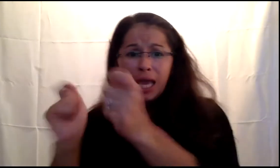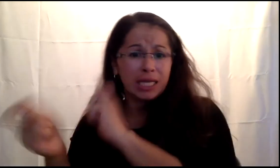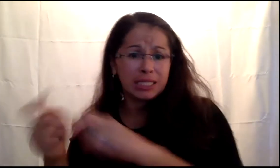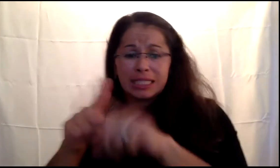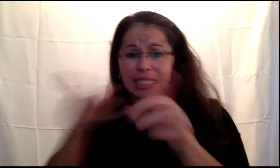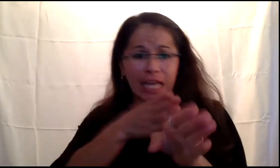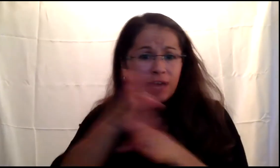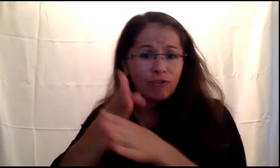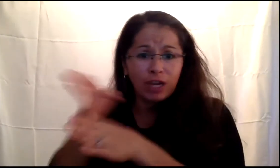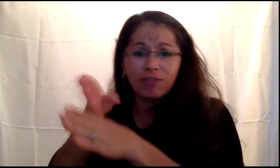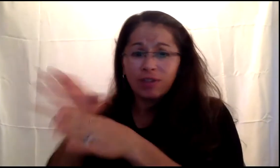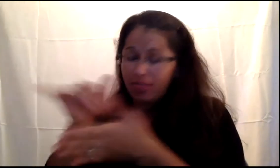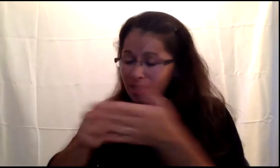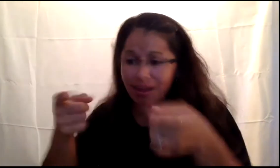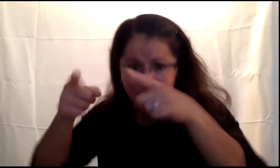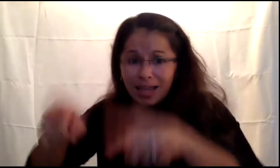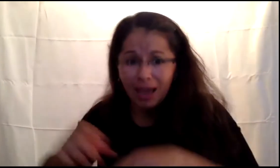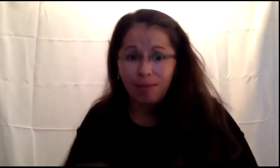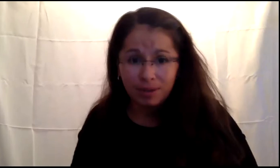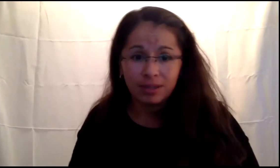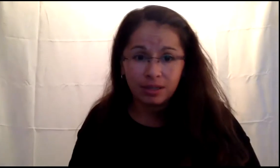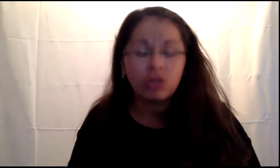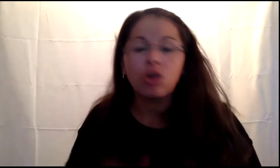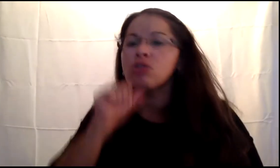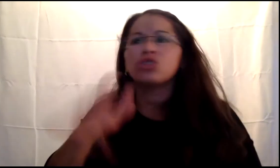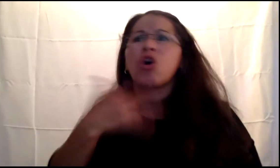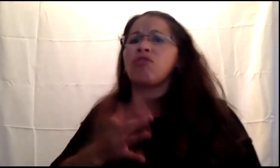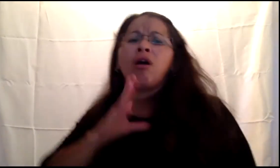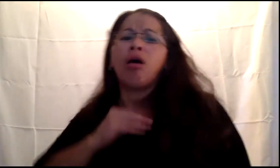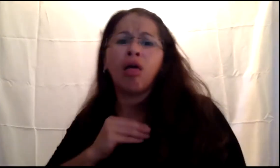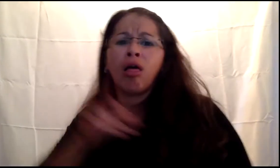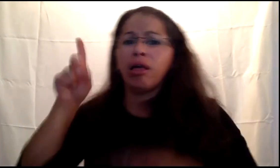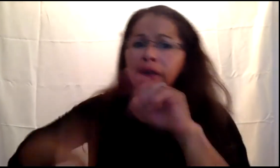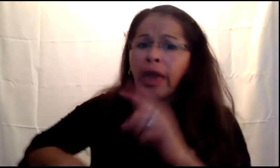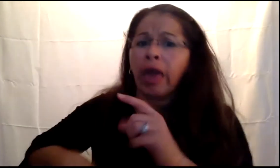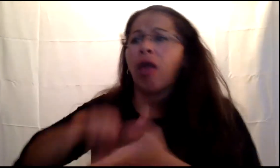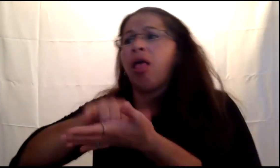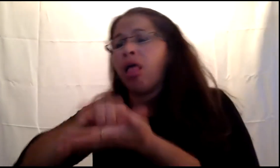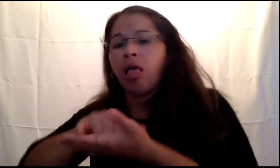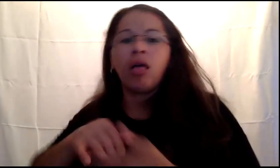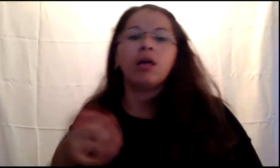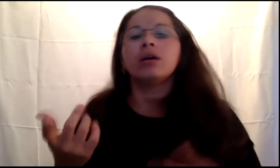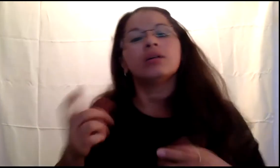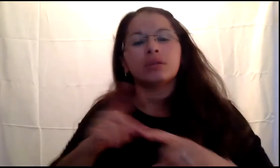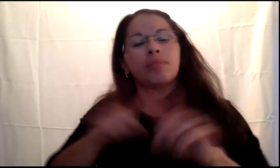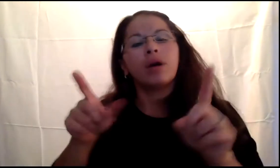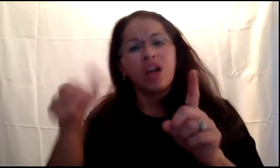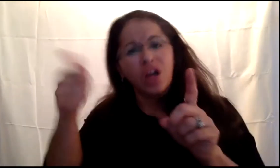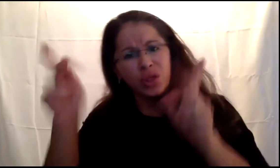that is happening. So don't get too discouraged, but I feel like someone else should probably jump on that too.